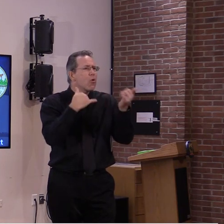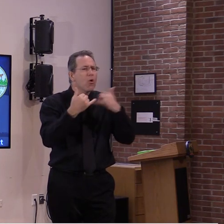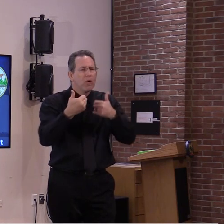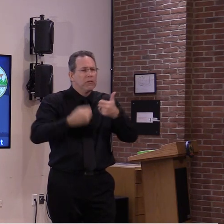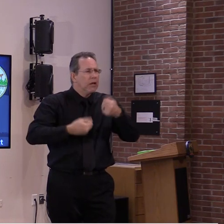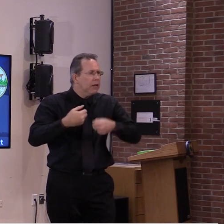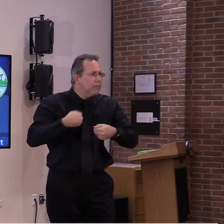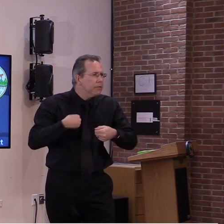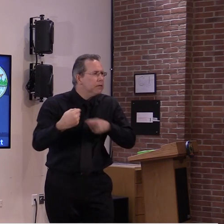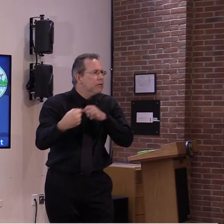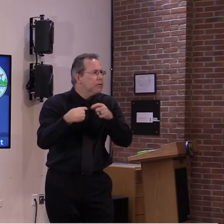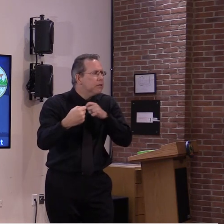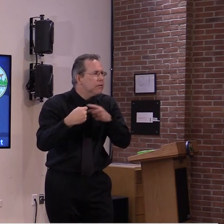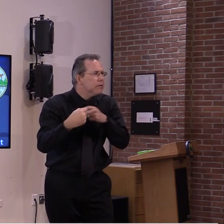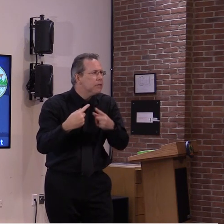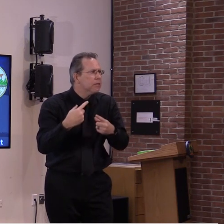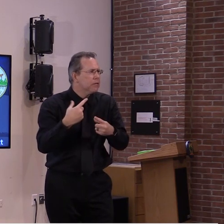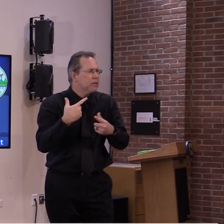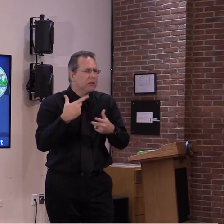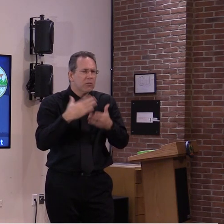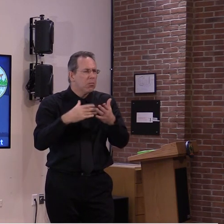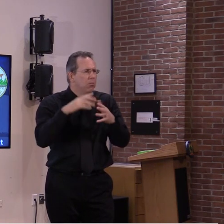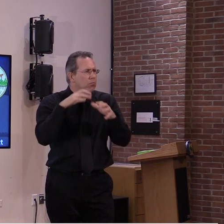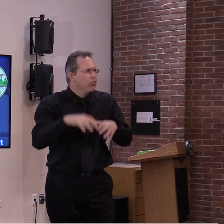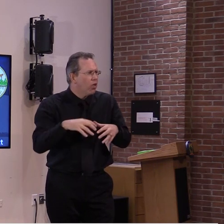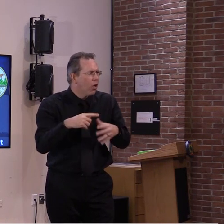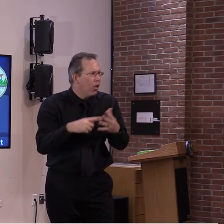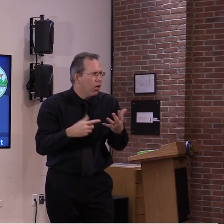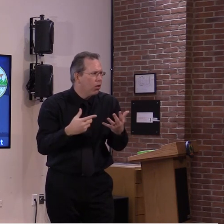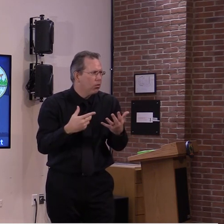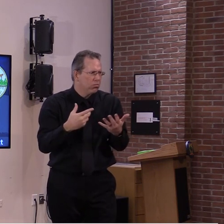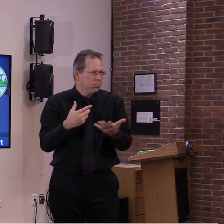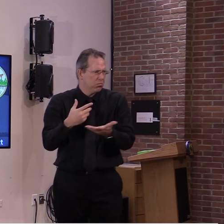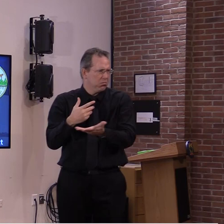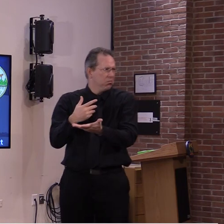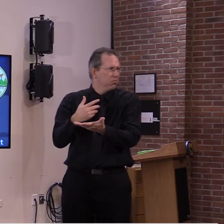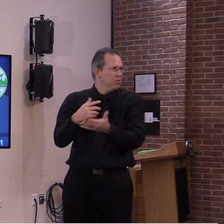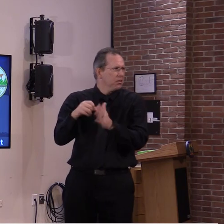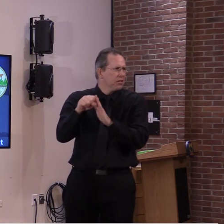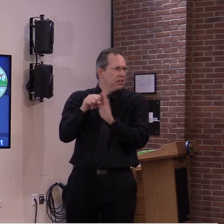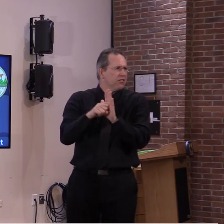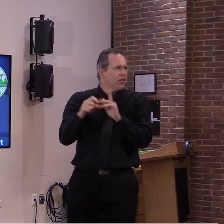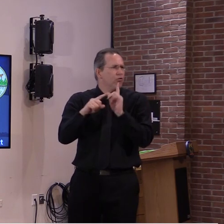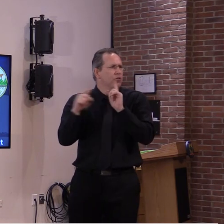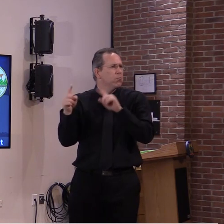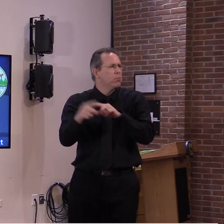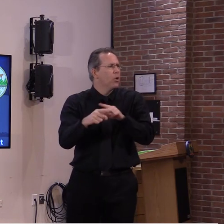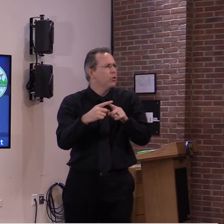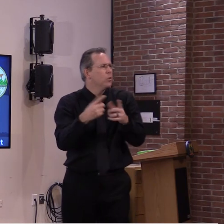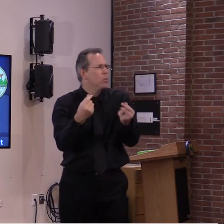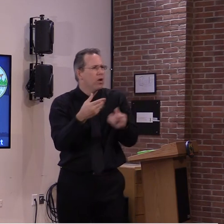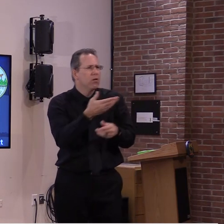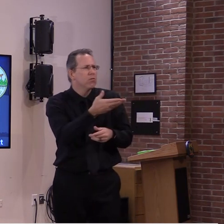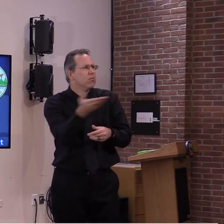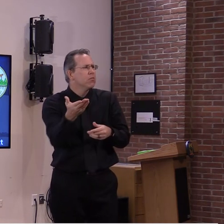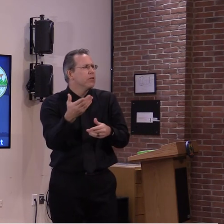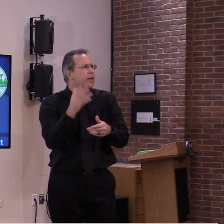response to boot state police and local police and firefighters out of the receiving line for COVID